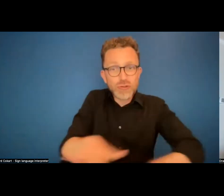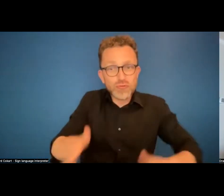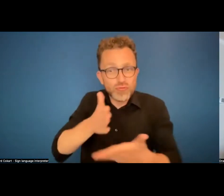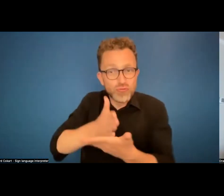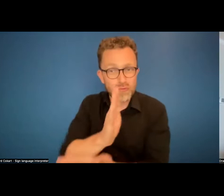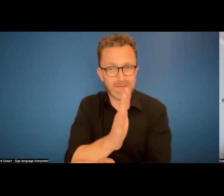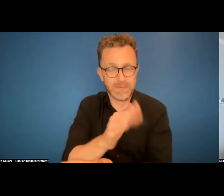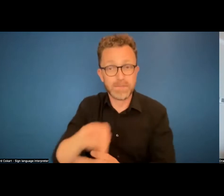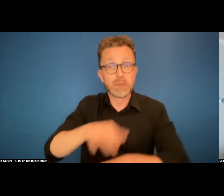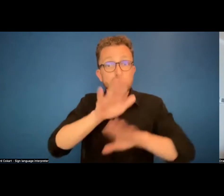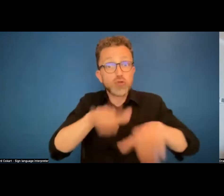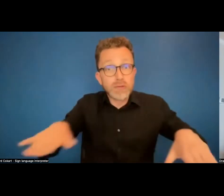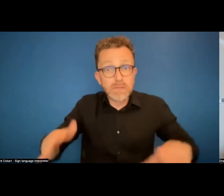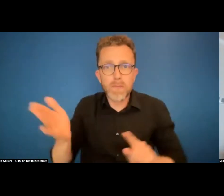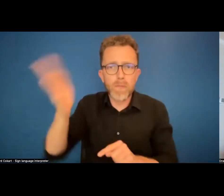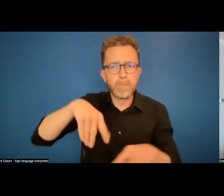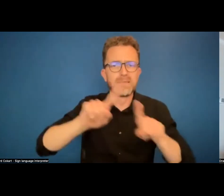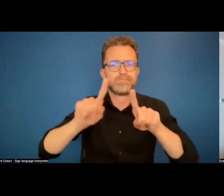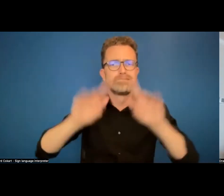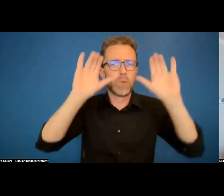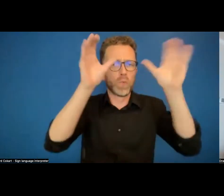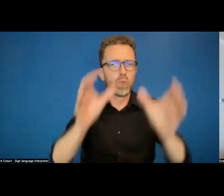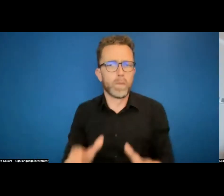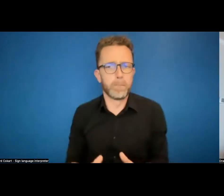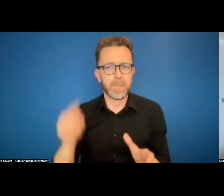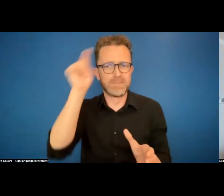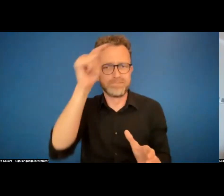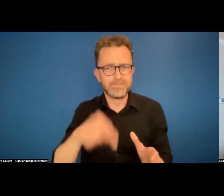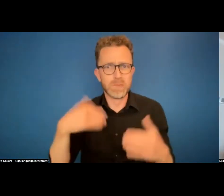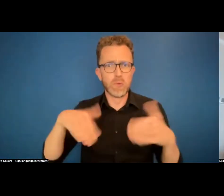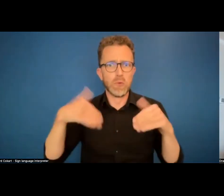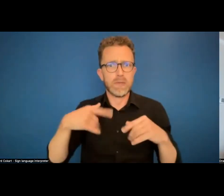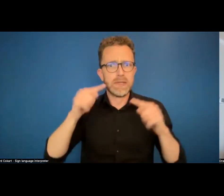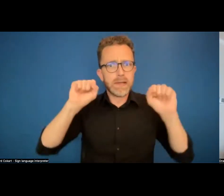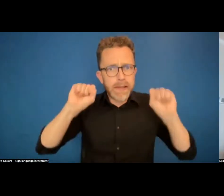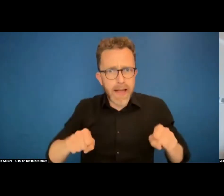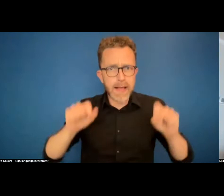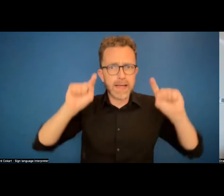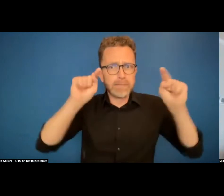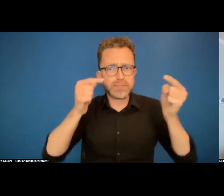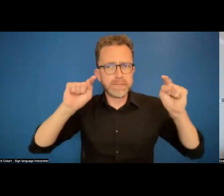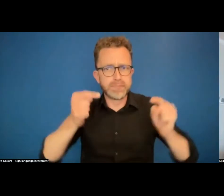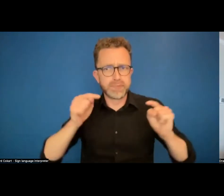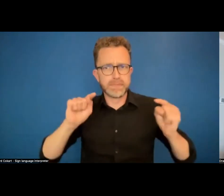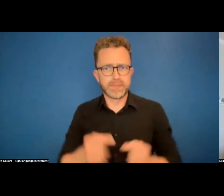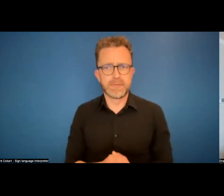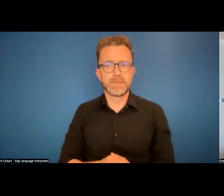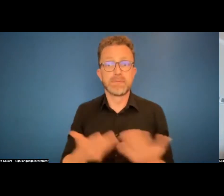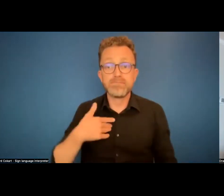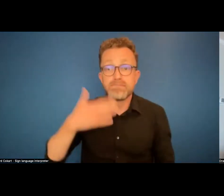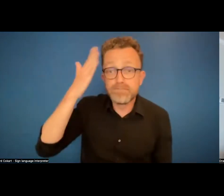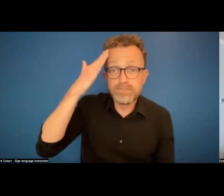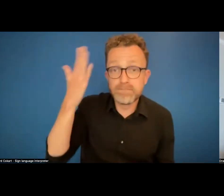placed in institutions in Ukraine. There are numbers that vary, but basically we're talking about one